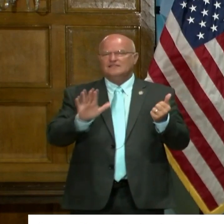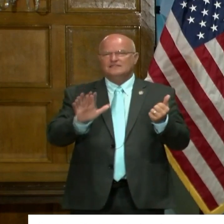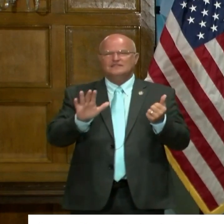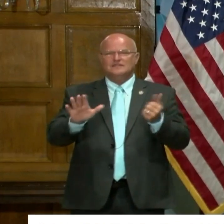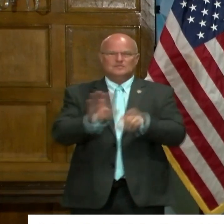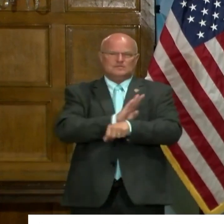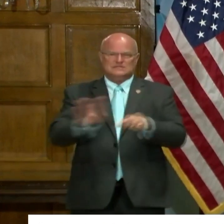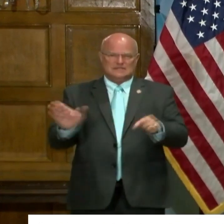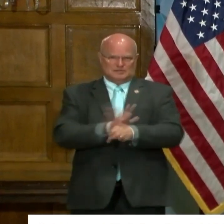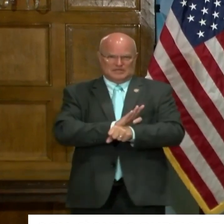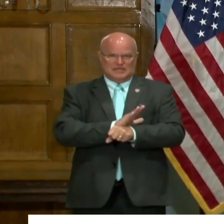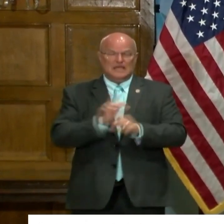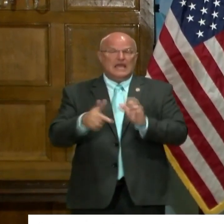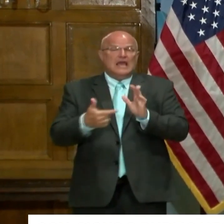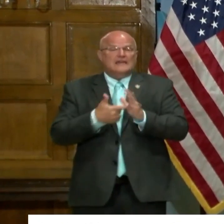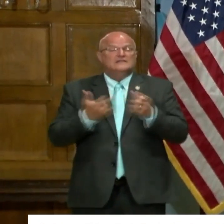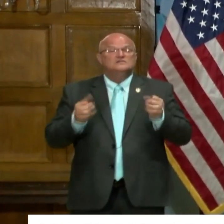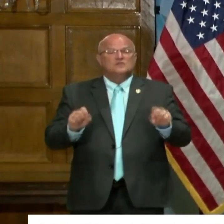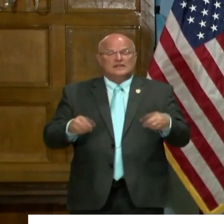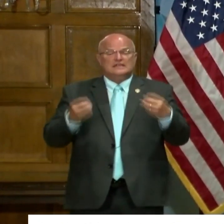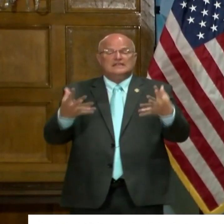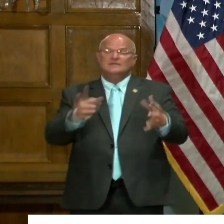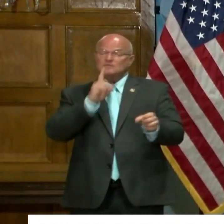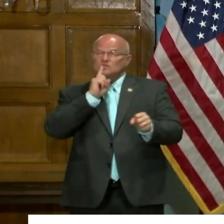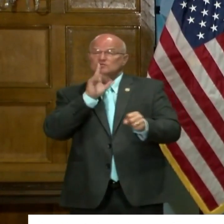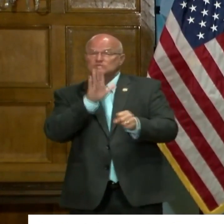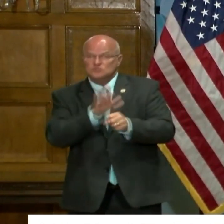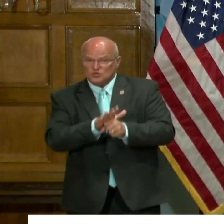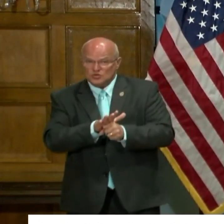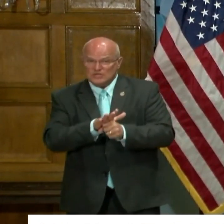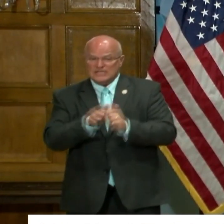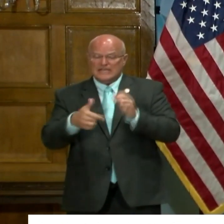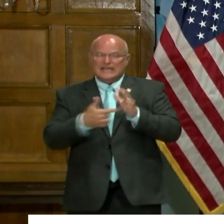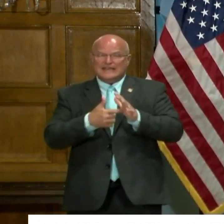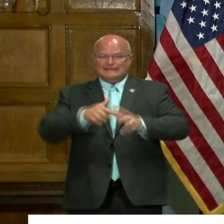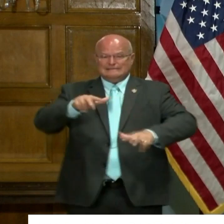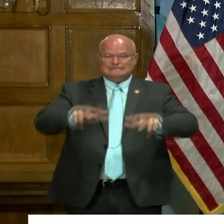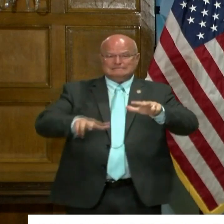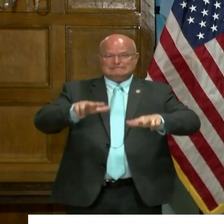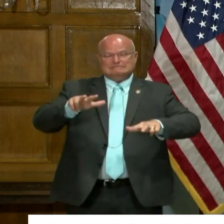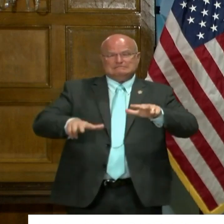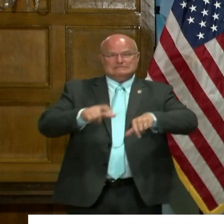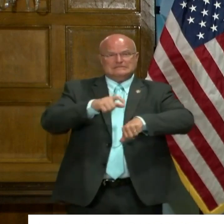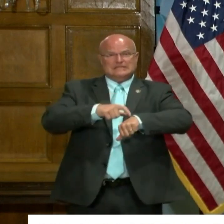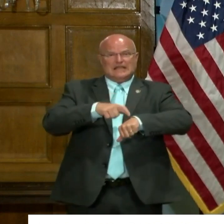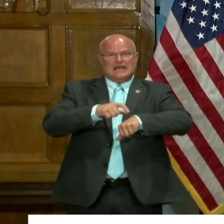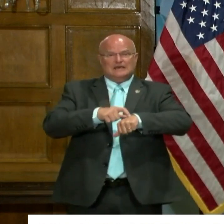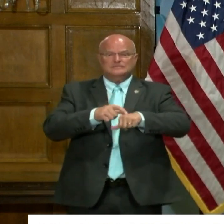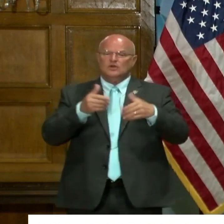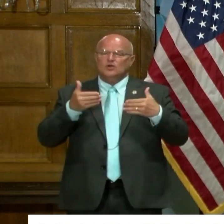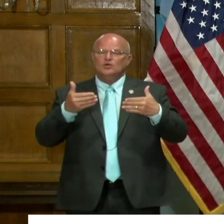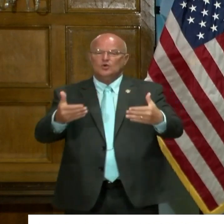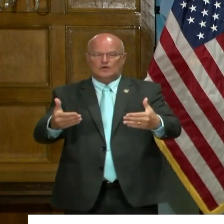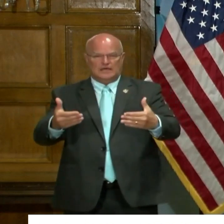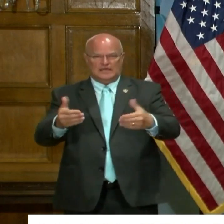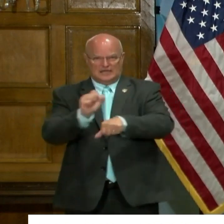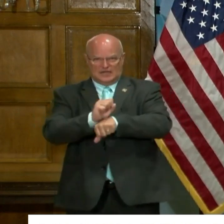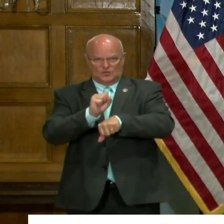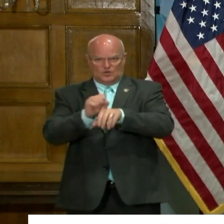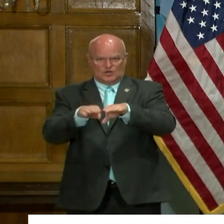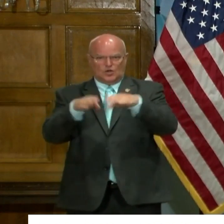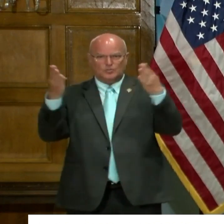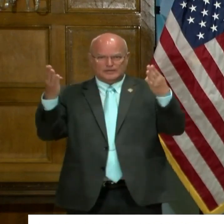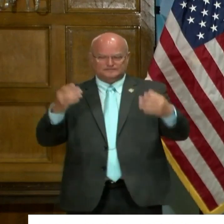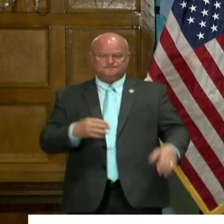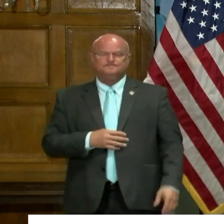coffin. And this is an effort to try to give them the certainty and the surety in these uncharted waters to be able to go ahead and press ahead and open